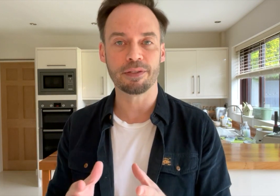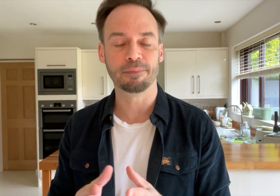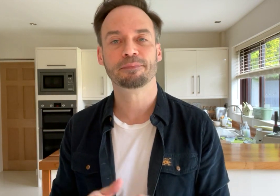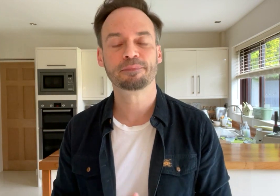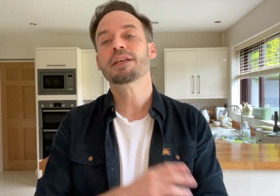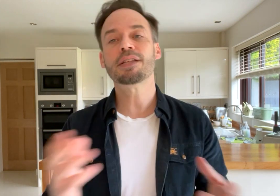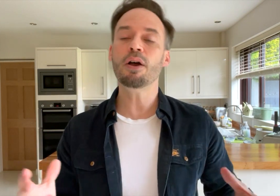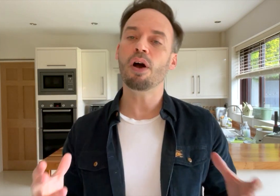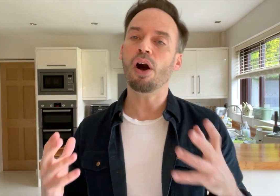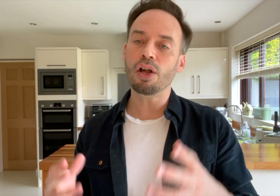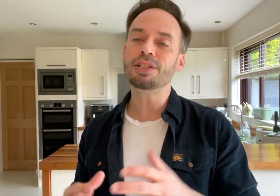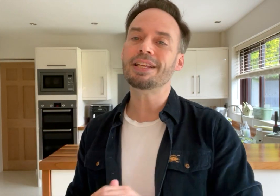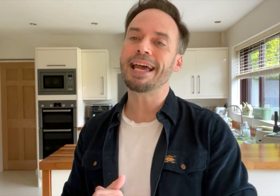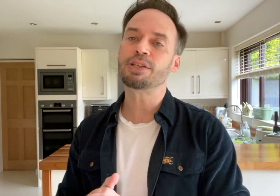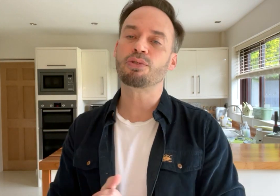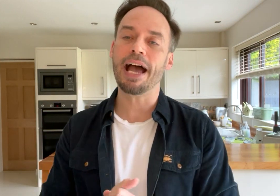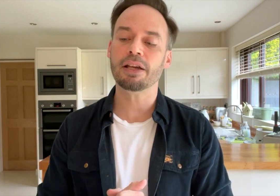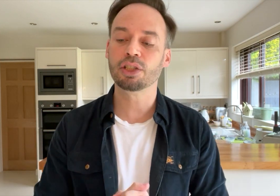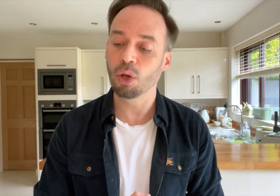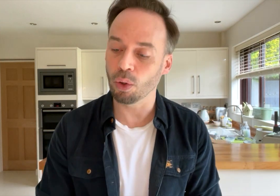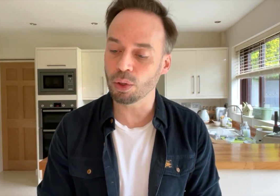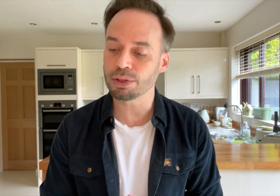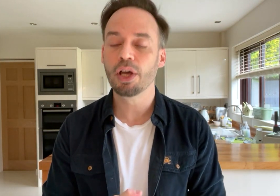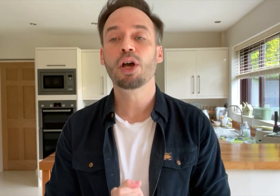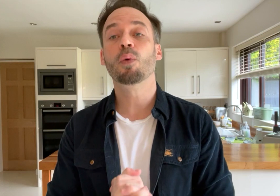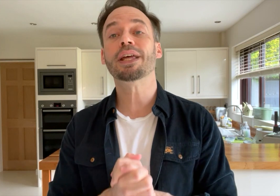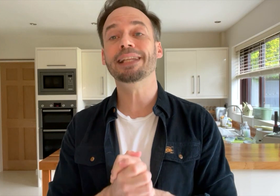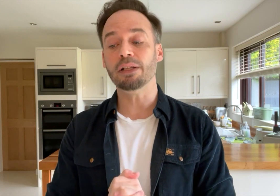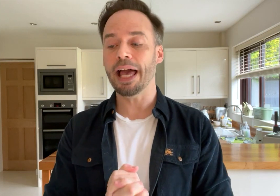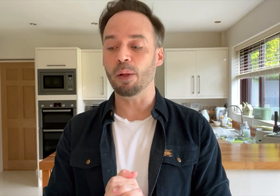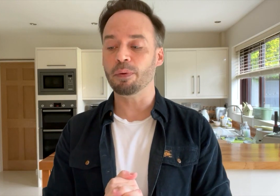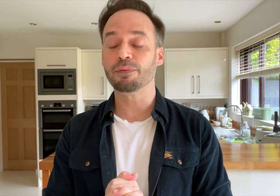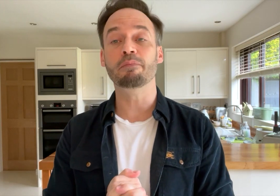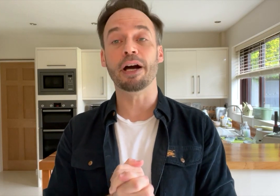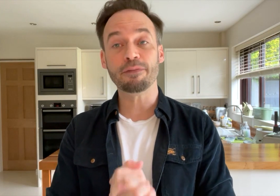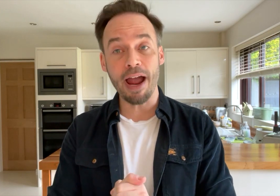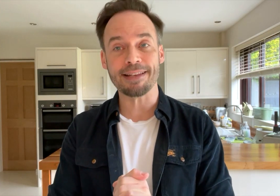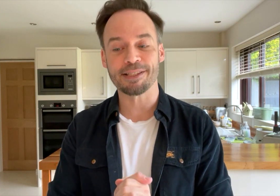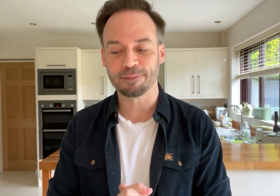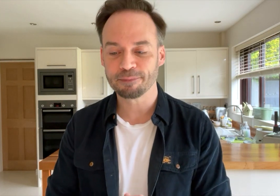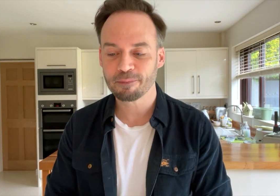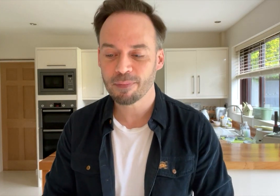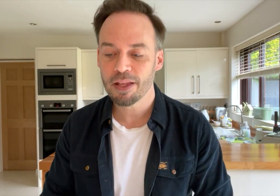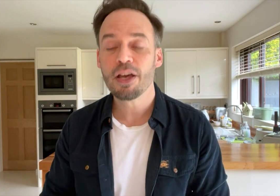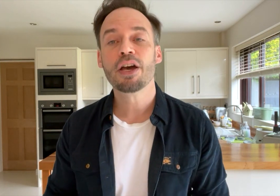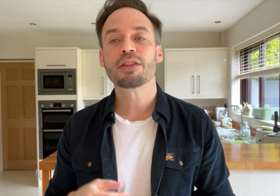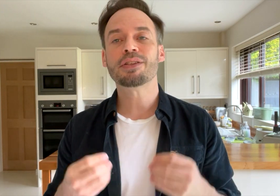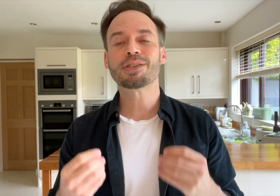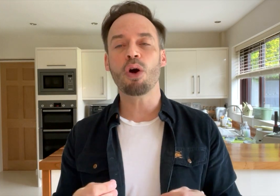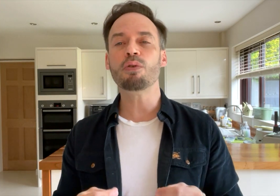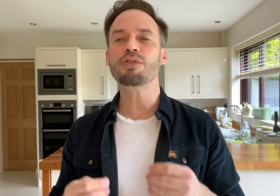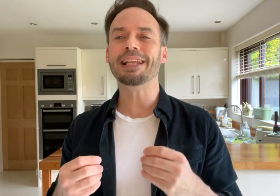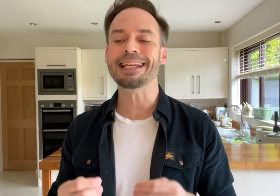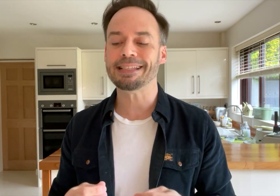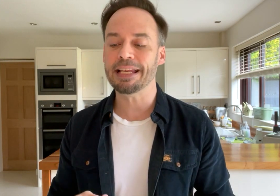so on to today's track called with a little help from my friends the song was released in